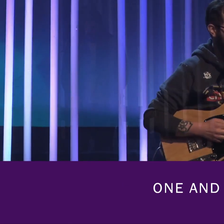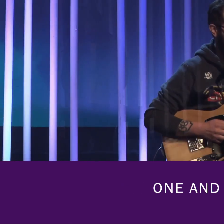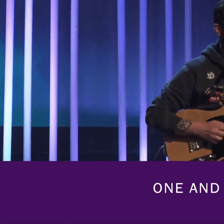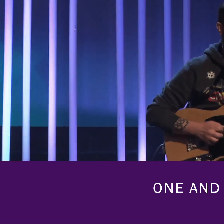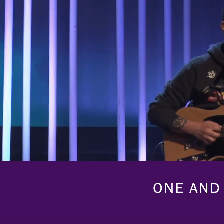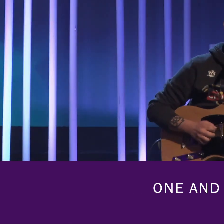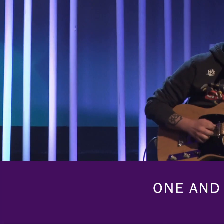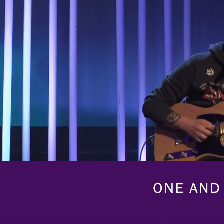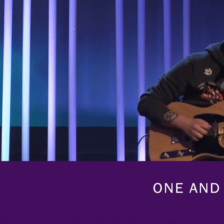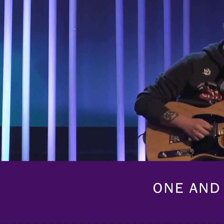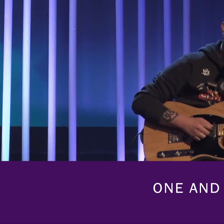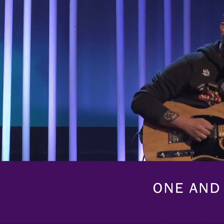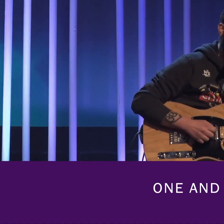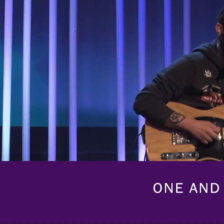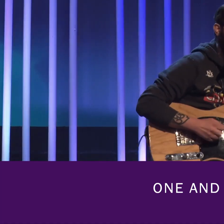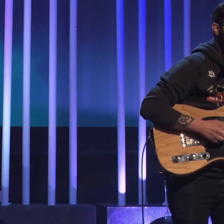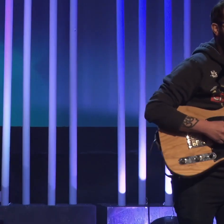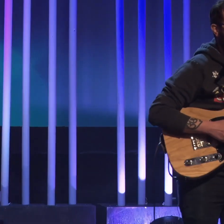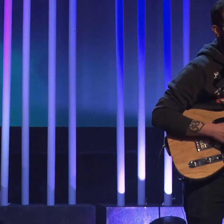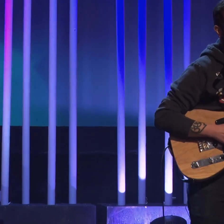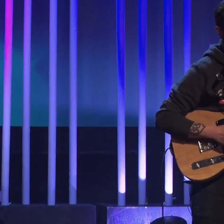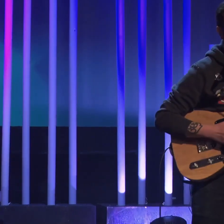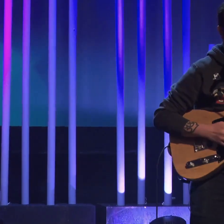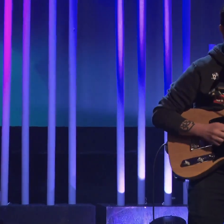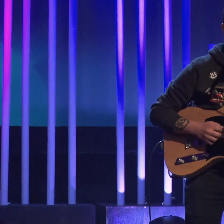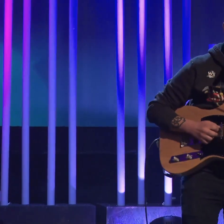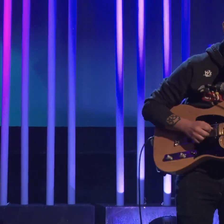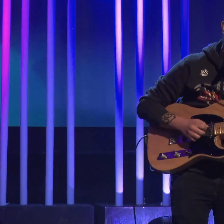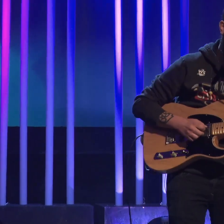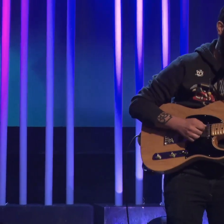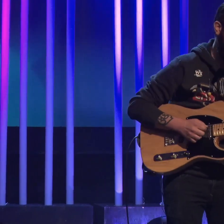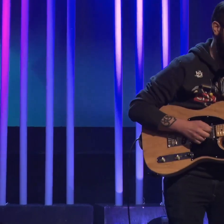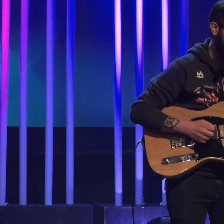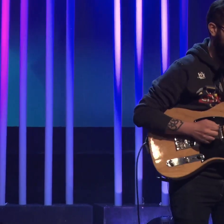one in the same?